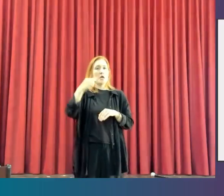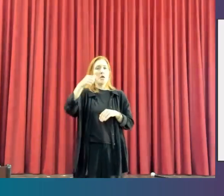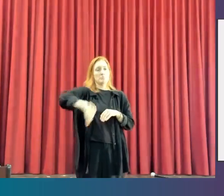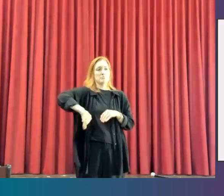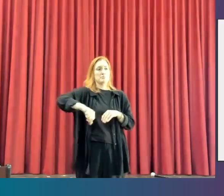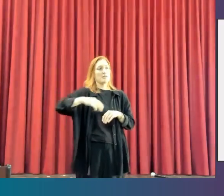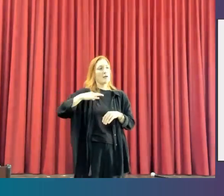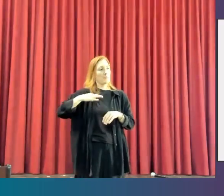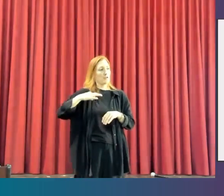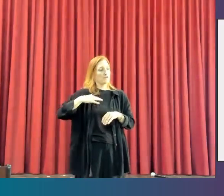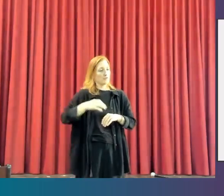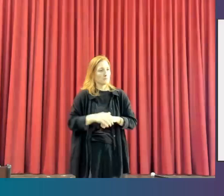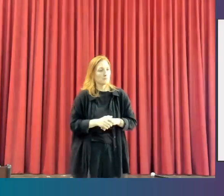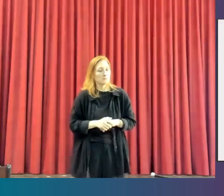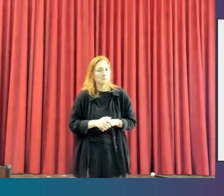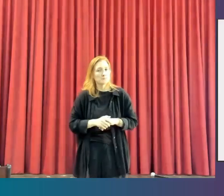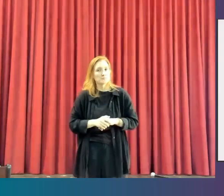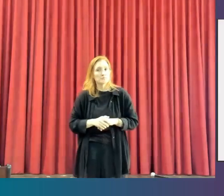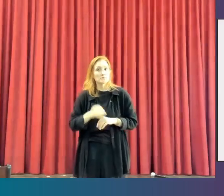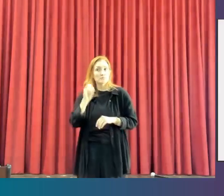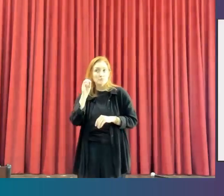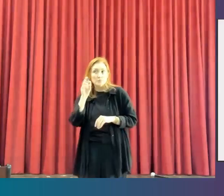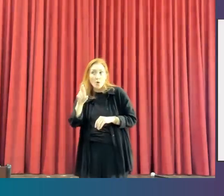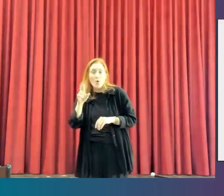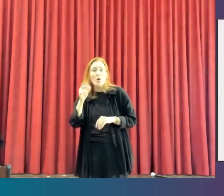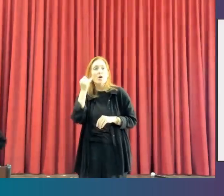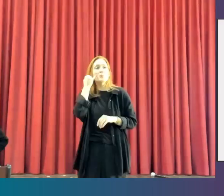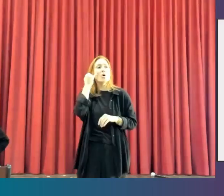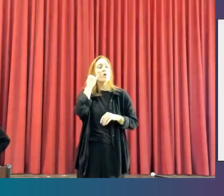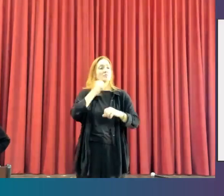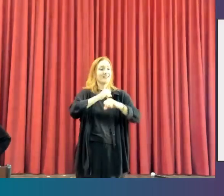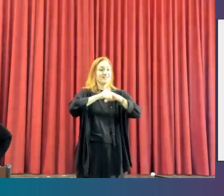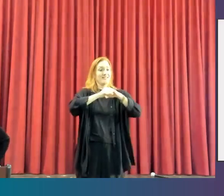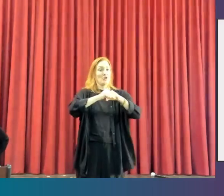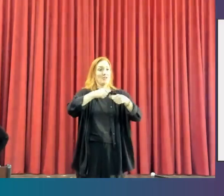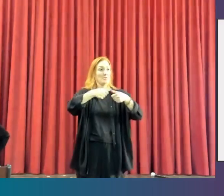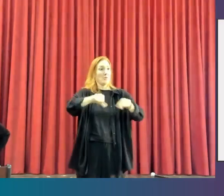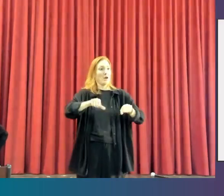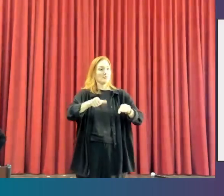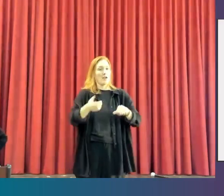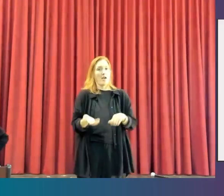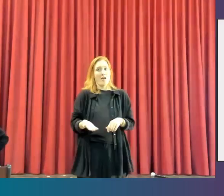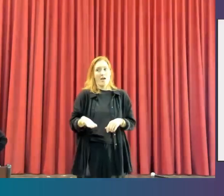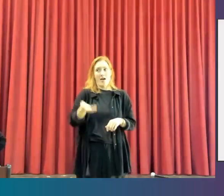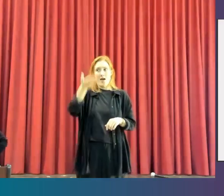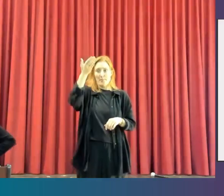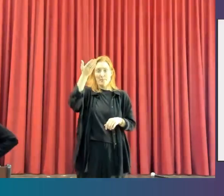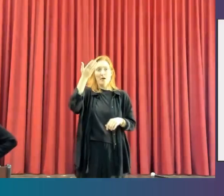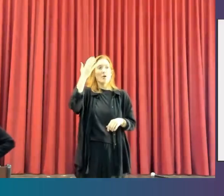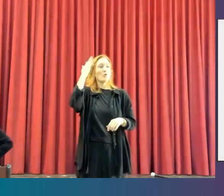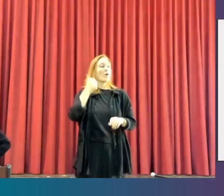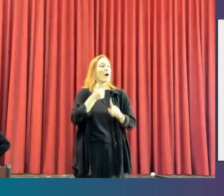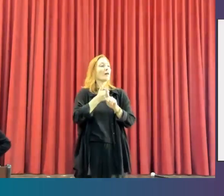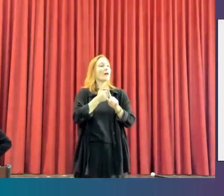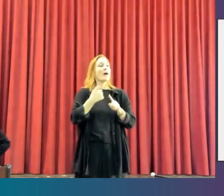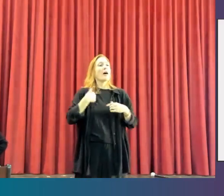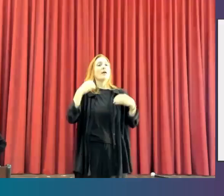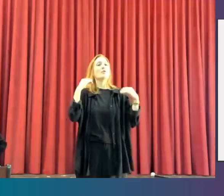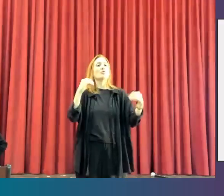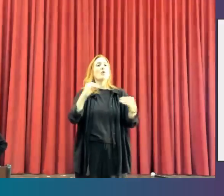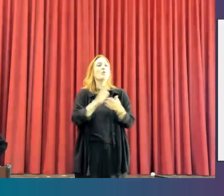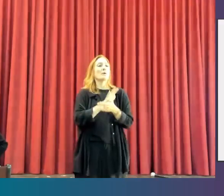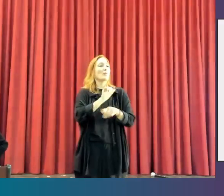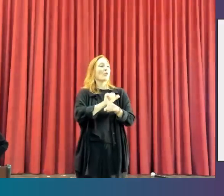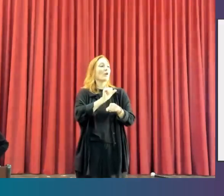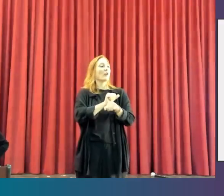It can also look like a landlord charging a higher security deposit because that client's undocumented.